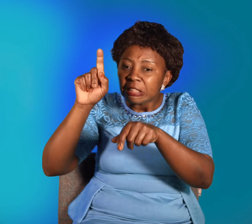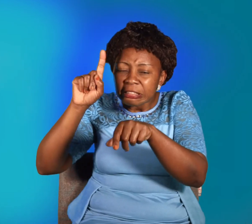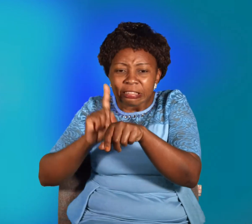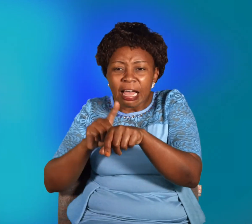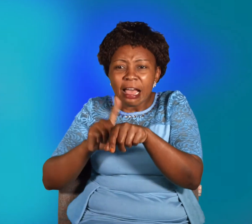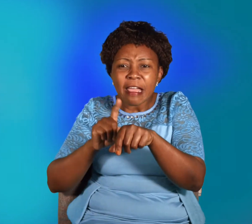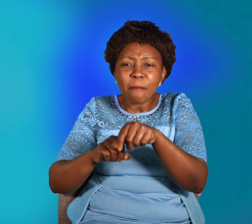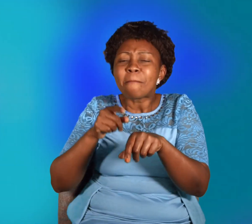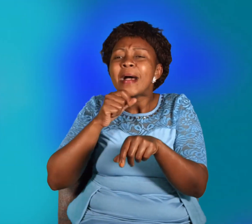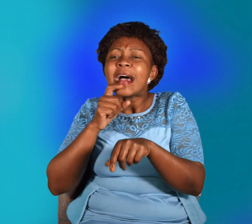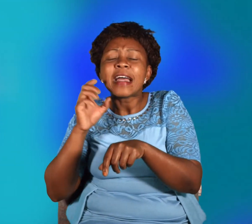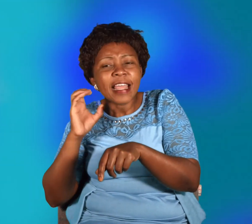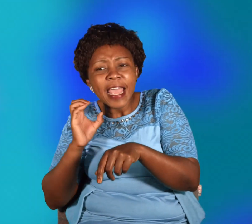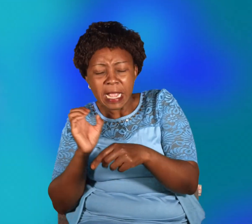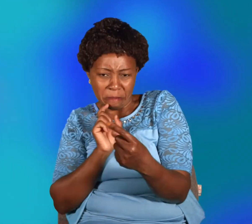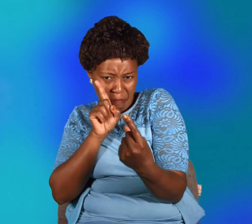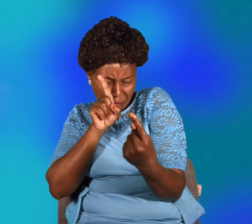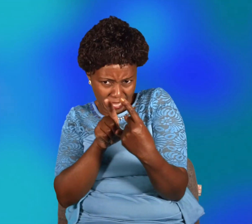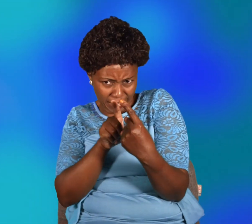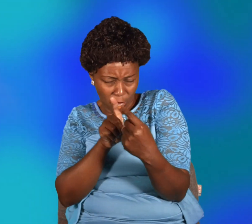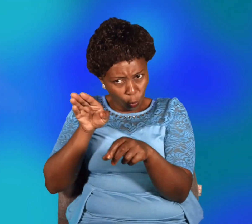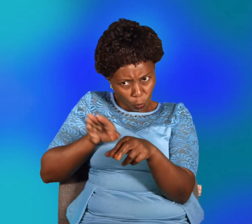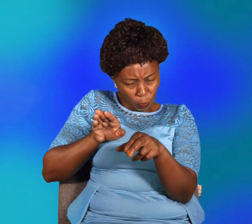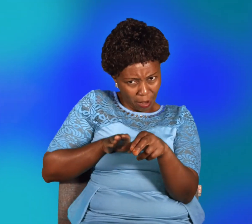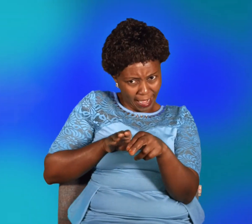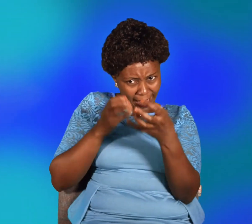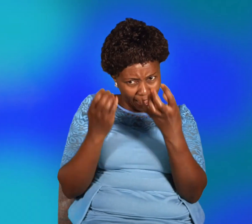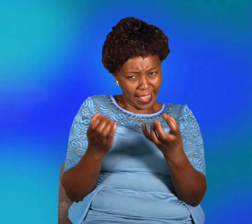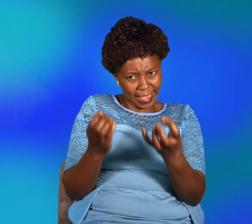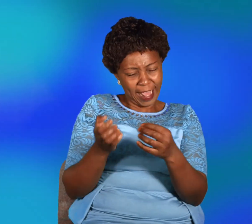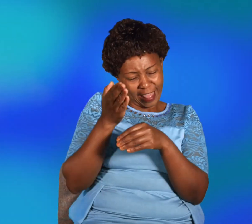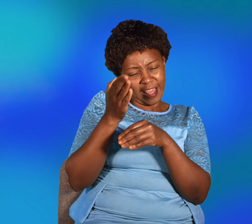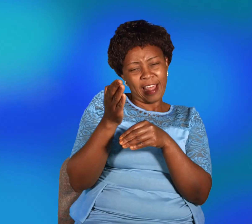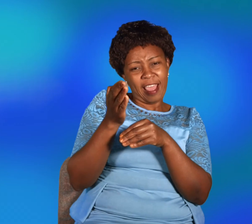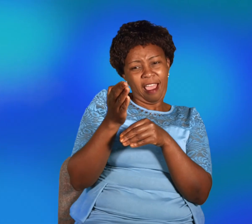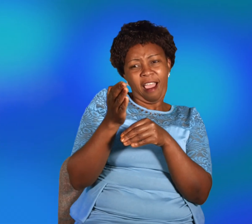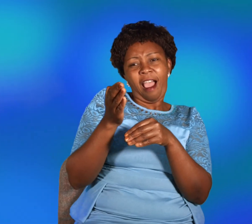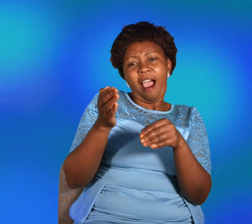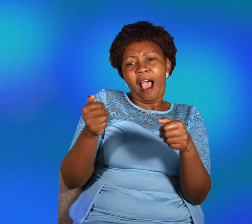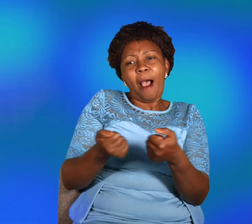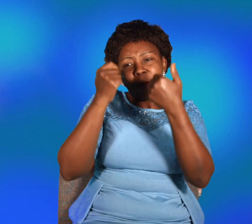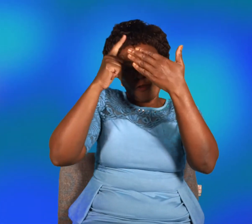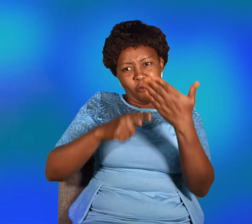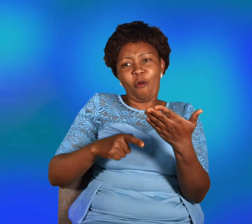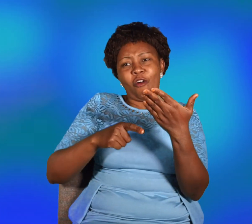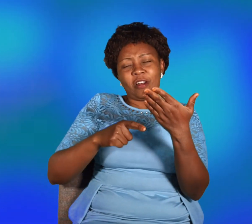If the sperm comes into contact with the egg released from the ovary, it fertilizes the